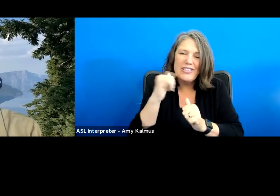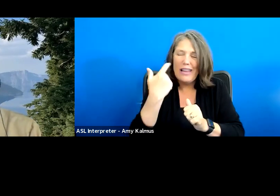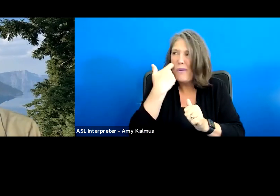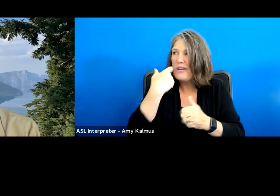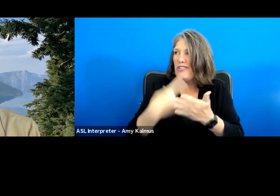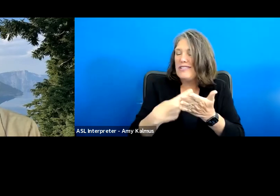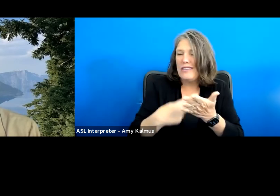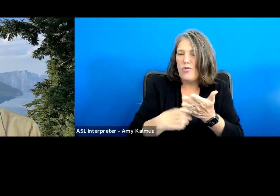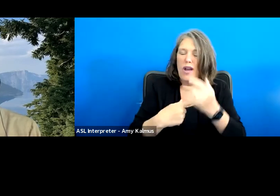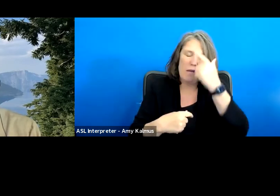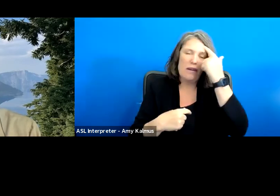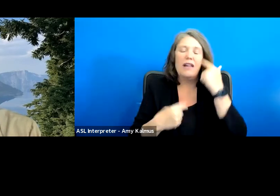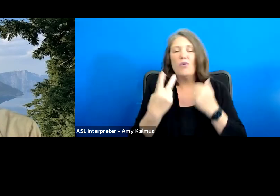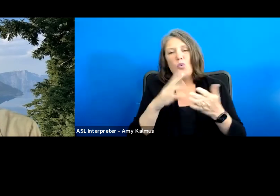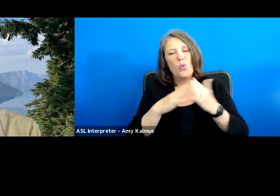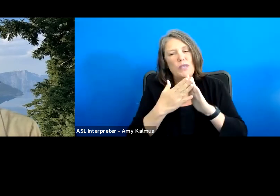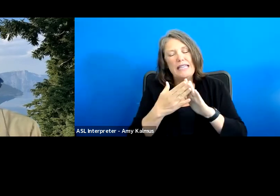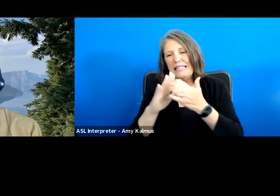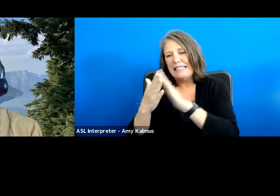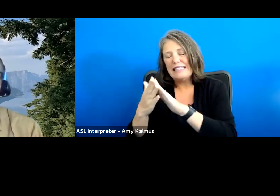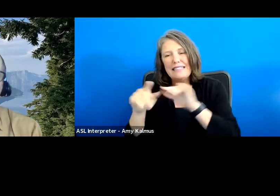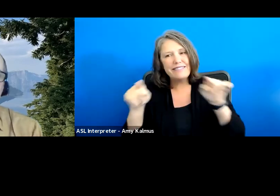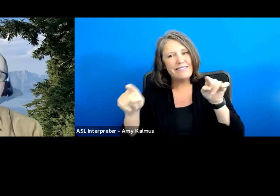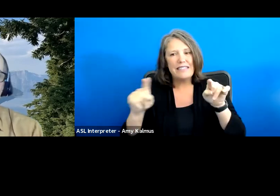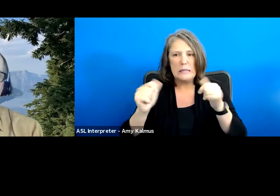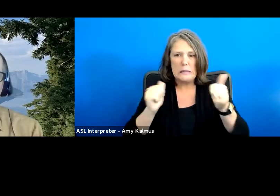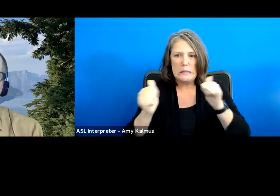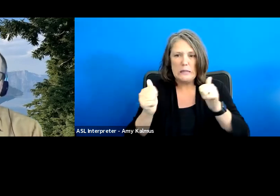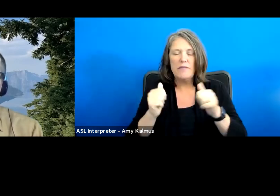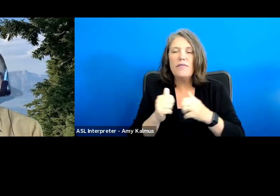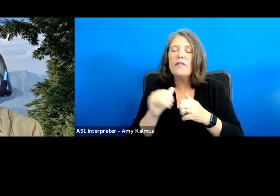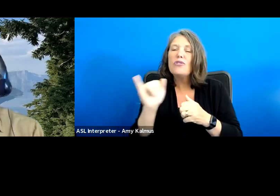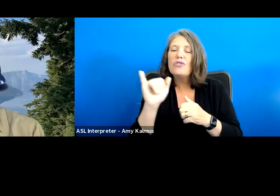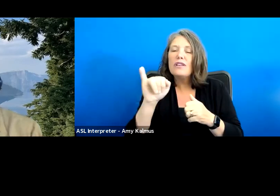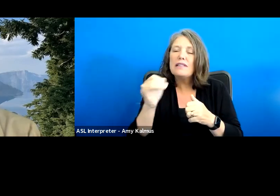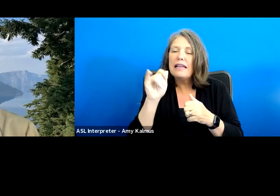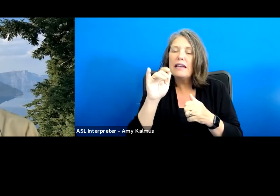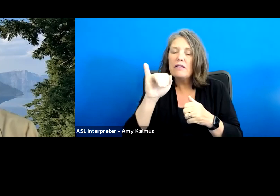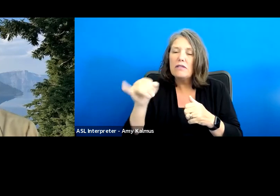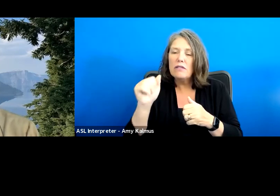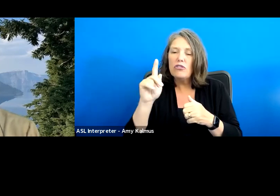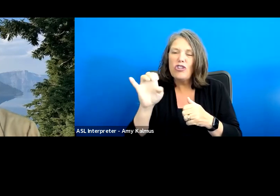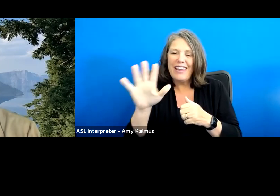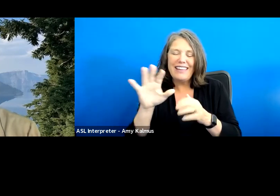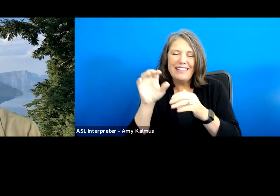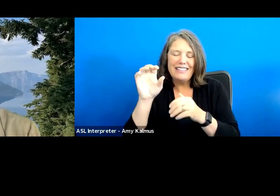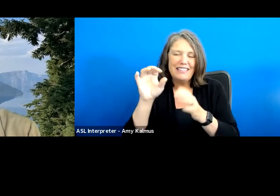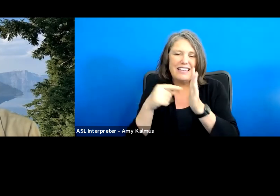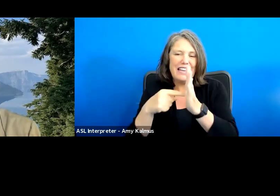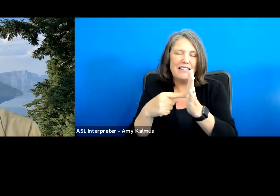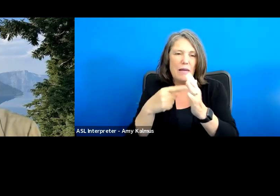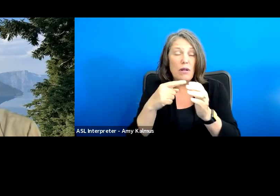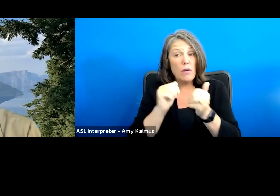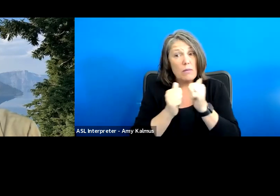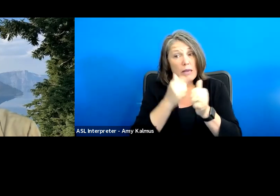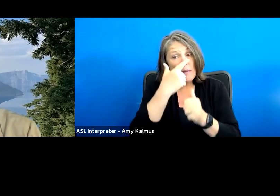described, just like Jake's example. It's also, there's going to be competing interests because people